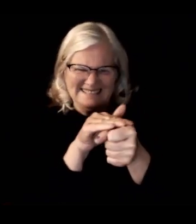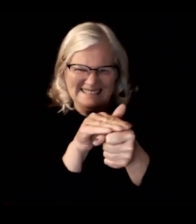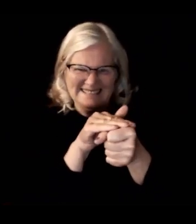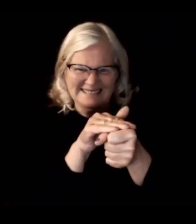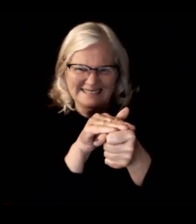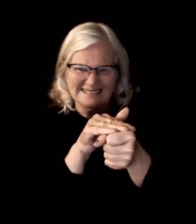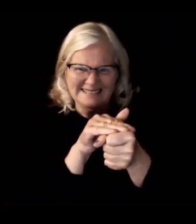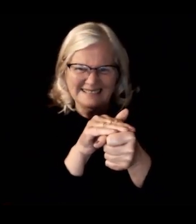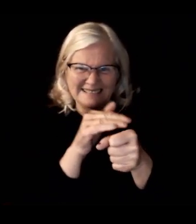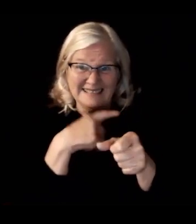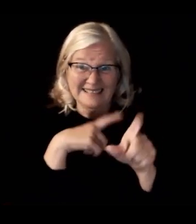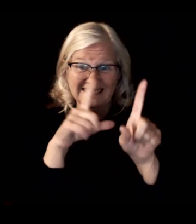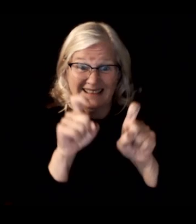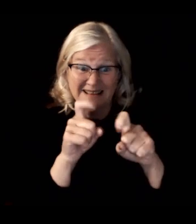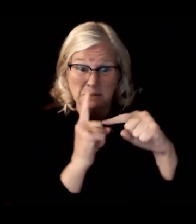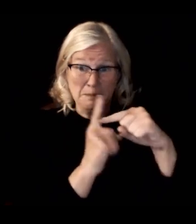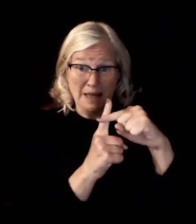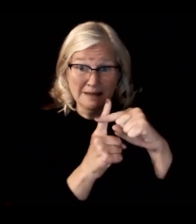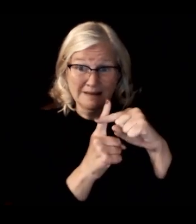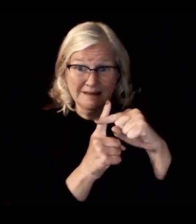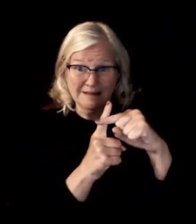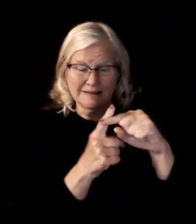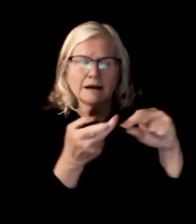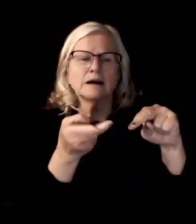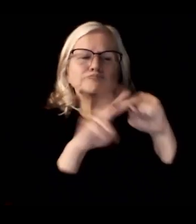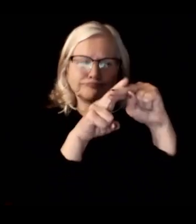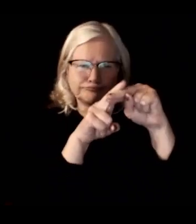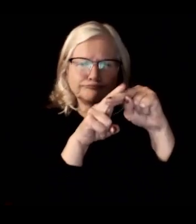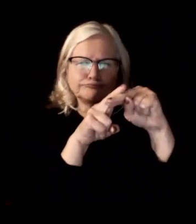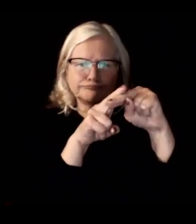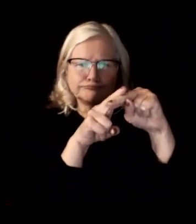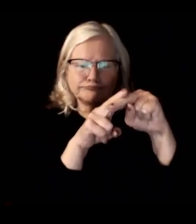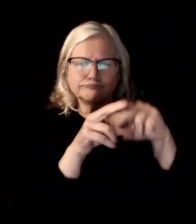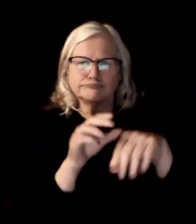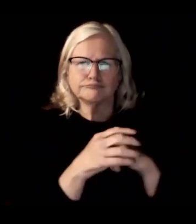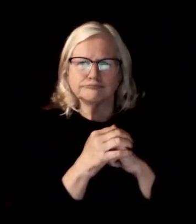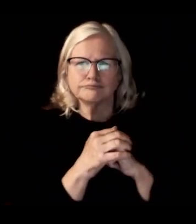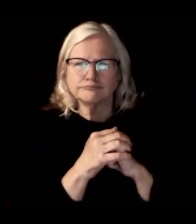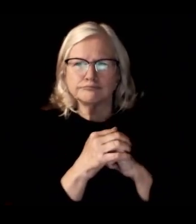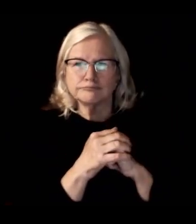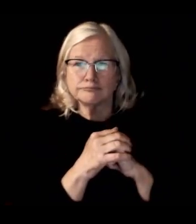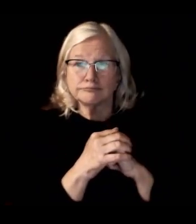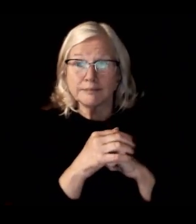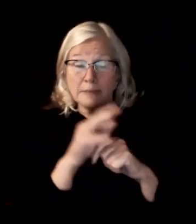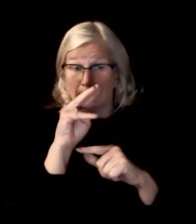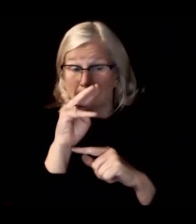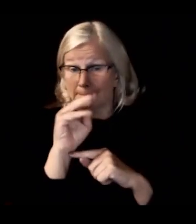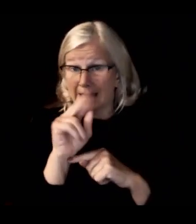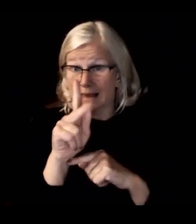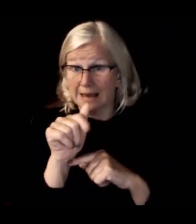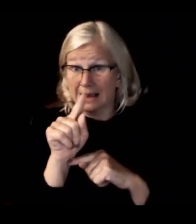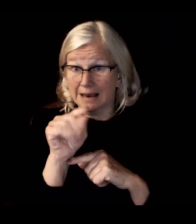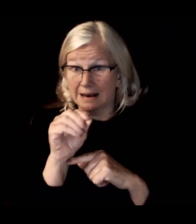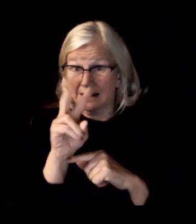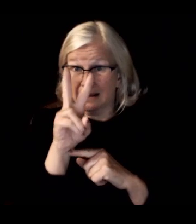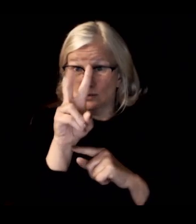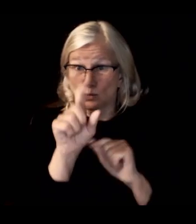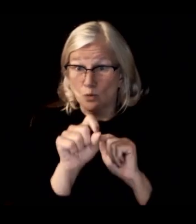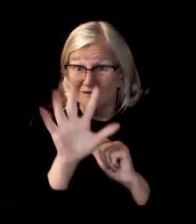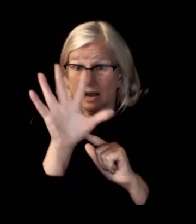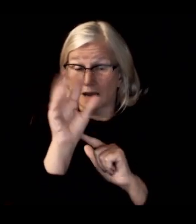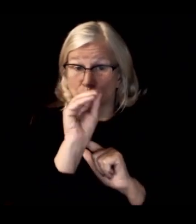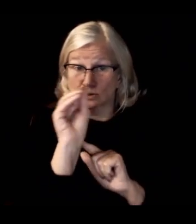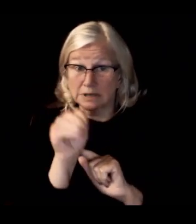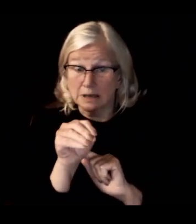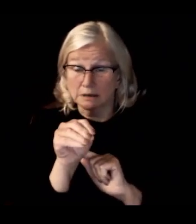would say that overall the Mankato rate of 2.5% is, slightly more than we've seen in